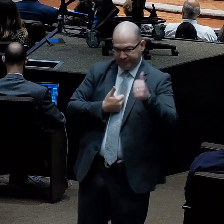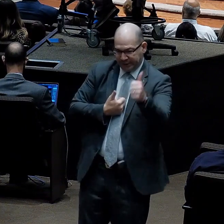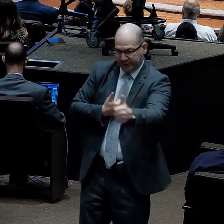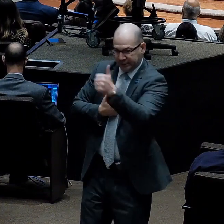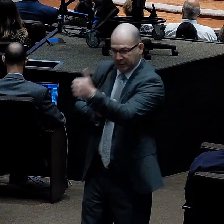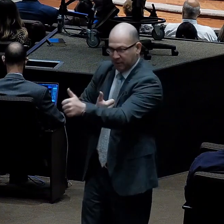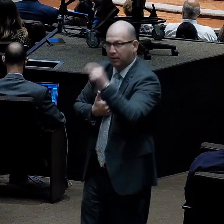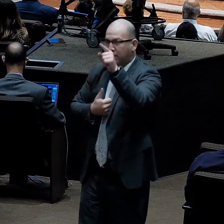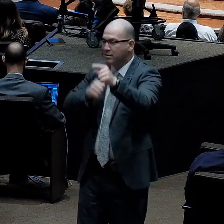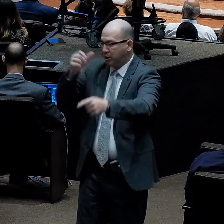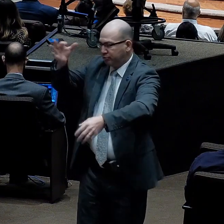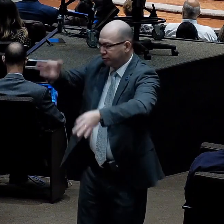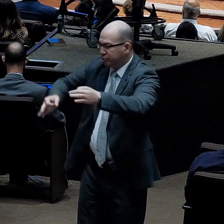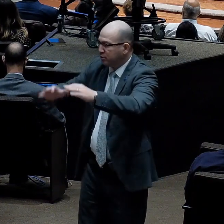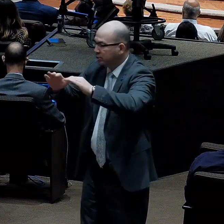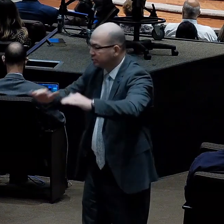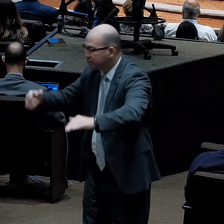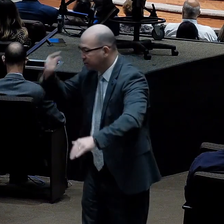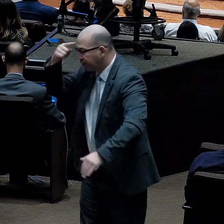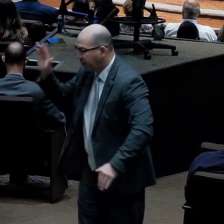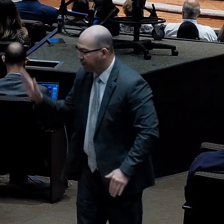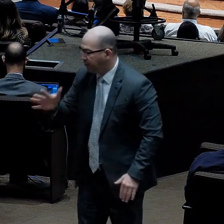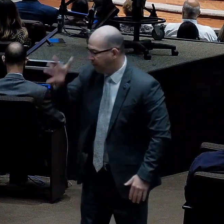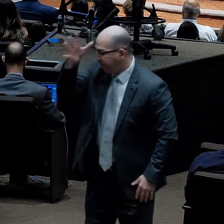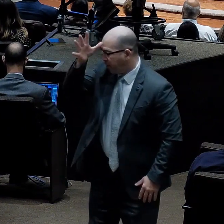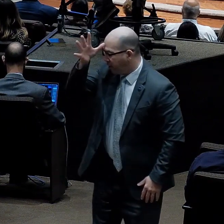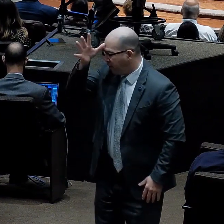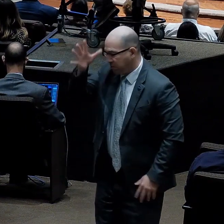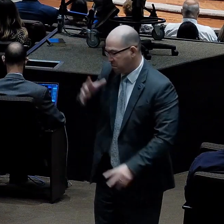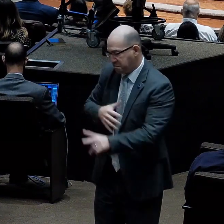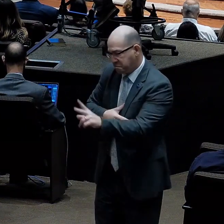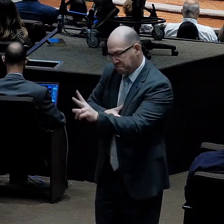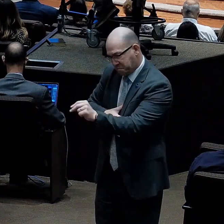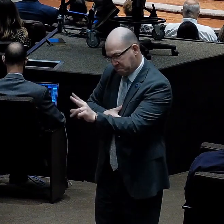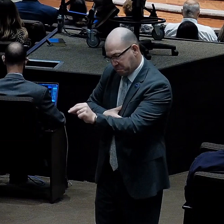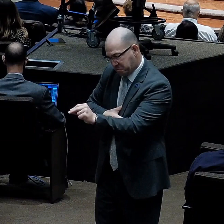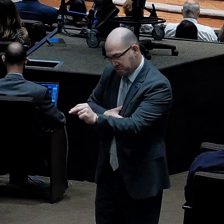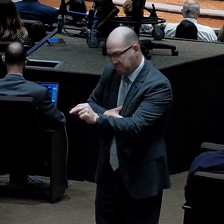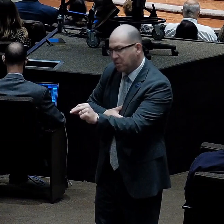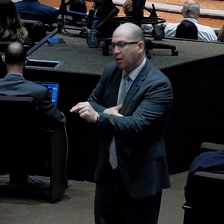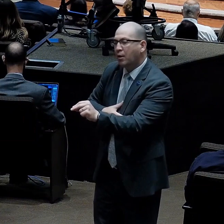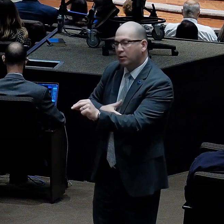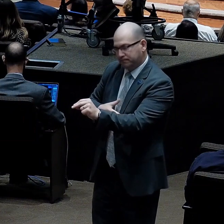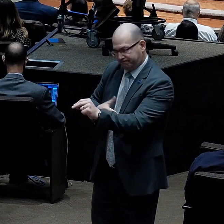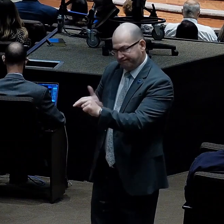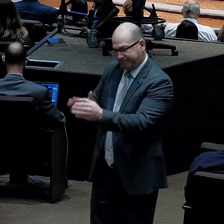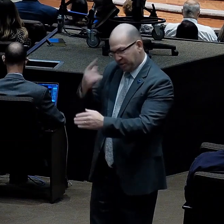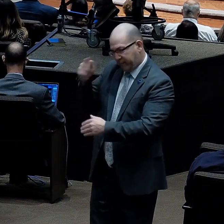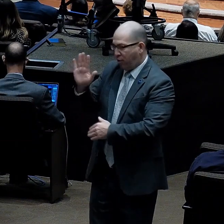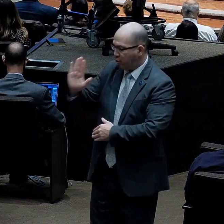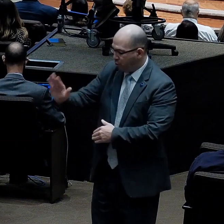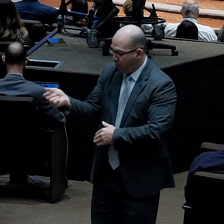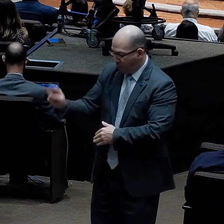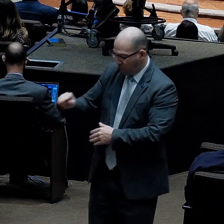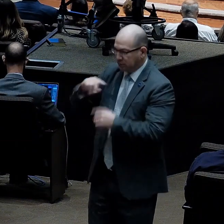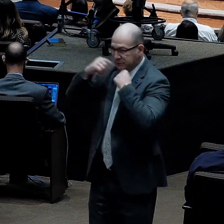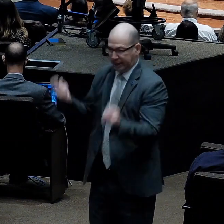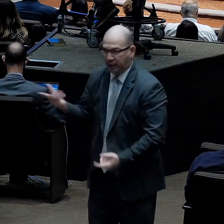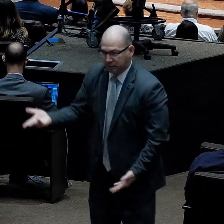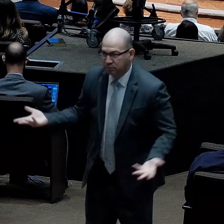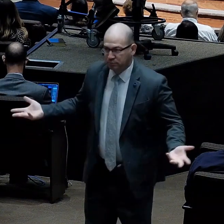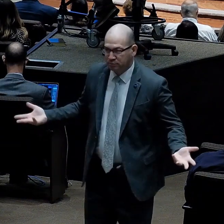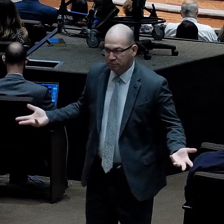judge the children for the sins of their fathers. Every man shall be put to death for his own sin. And so biblical